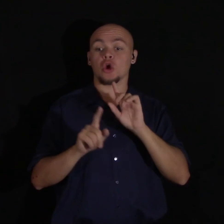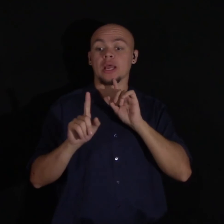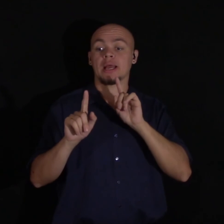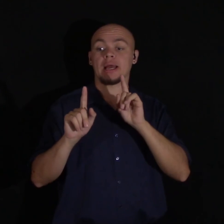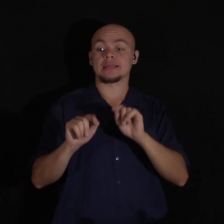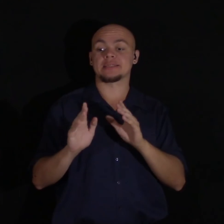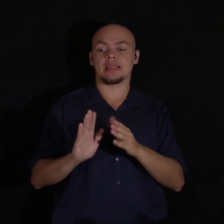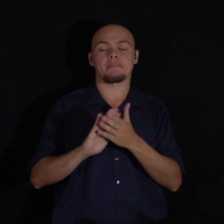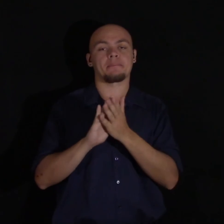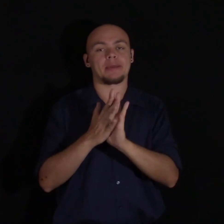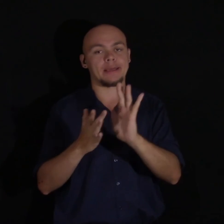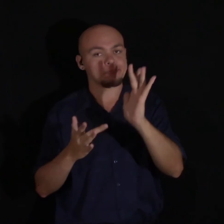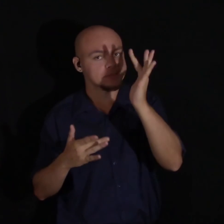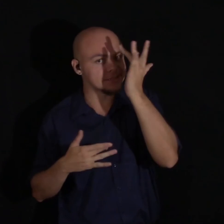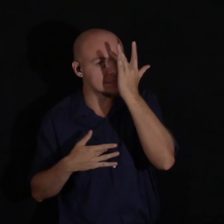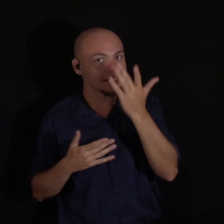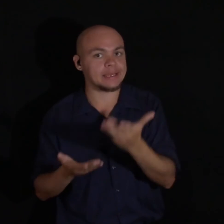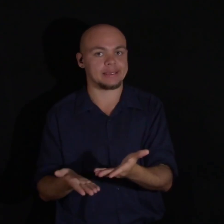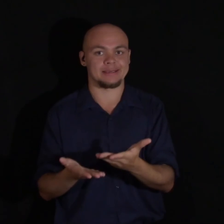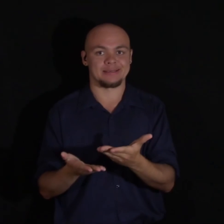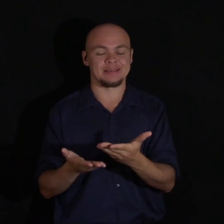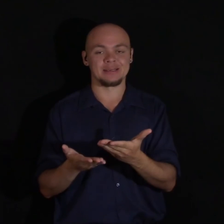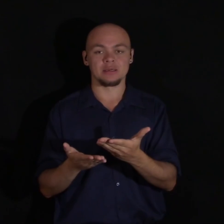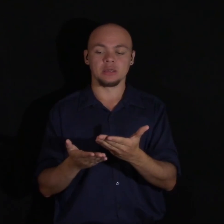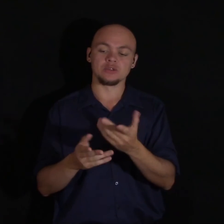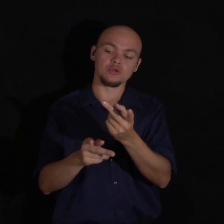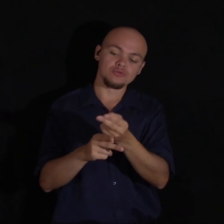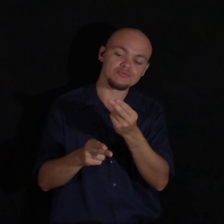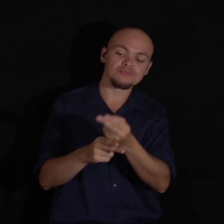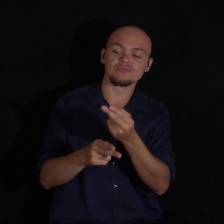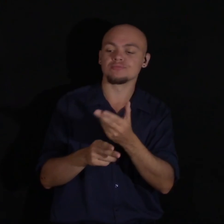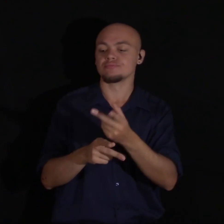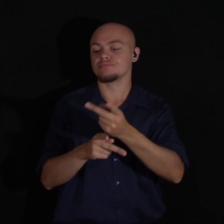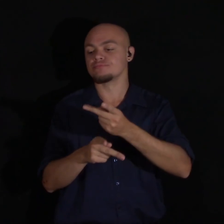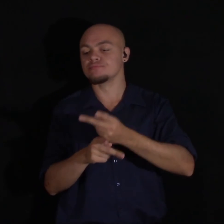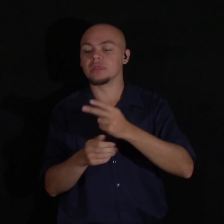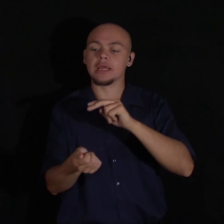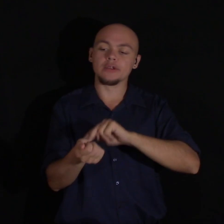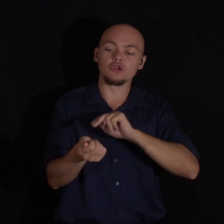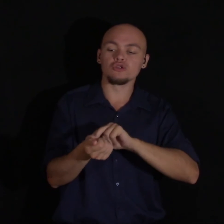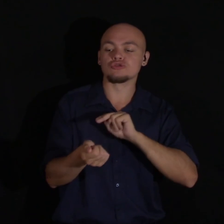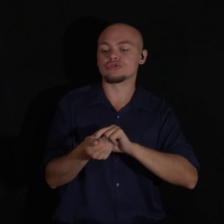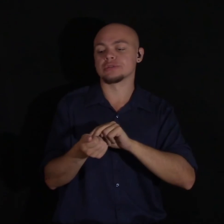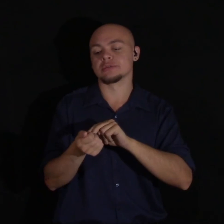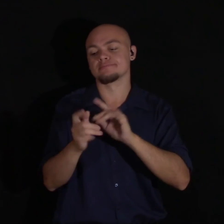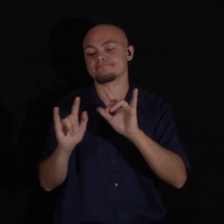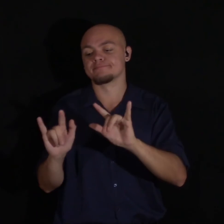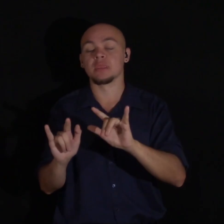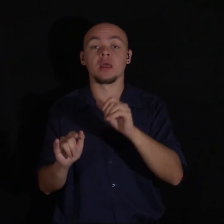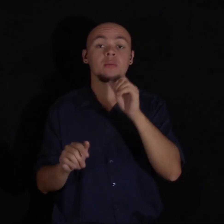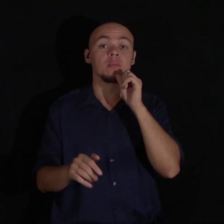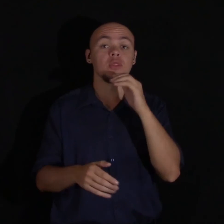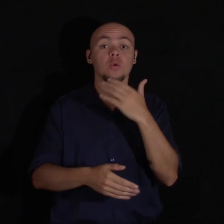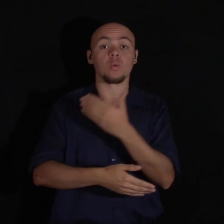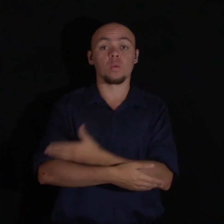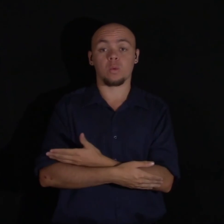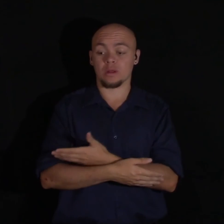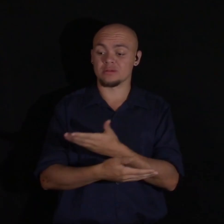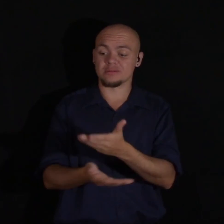ill. Safie nursed her with the most devoted affection, but the poor girl died, and the Arabian